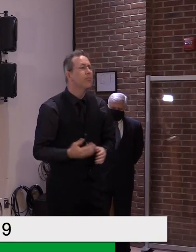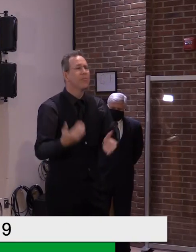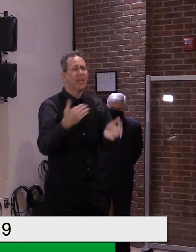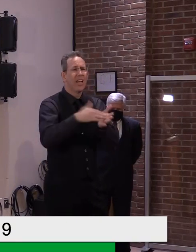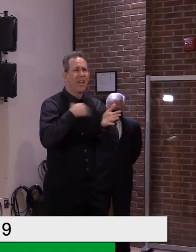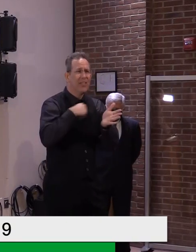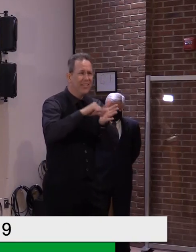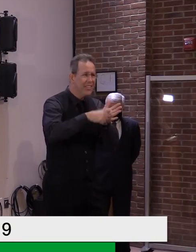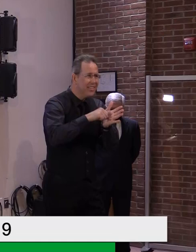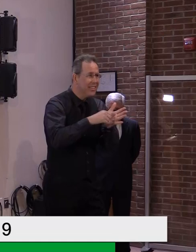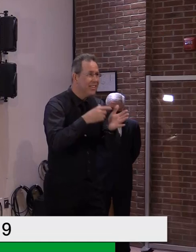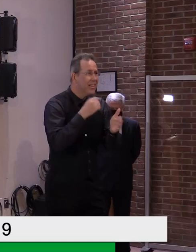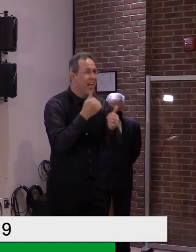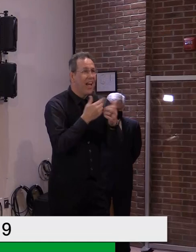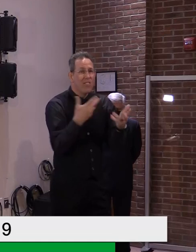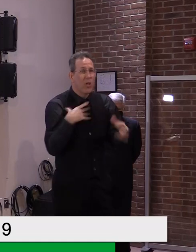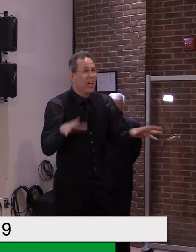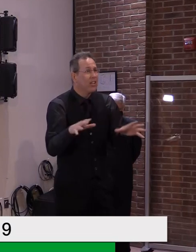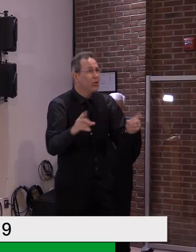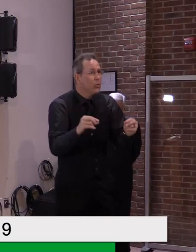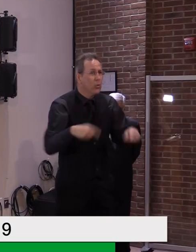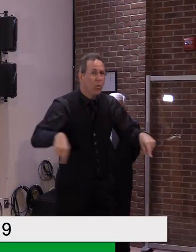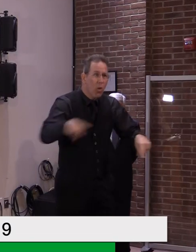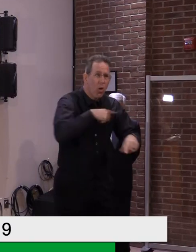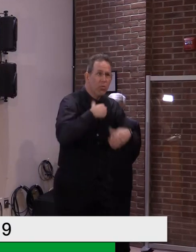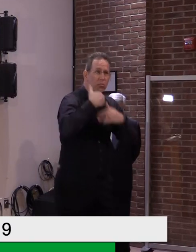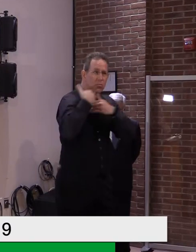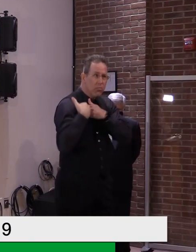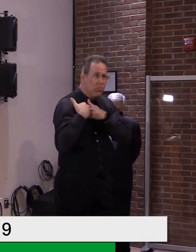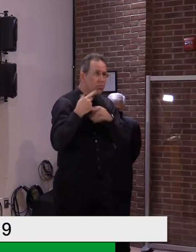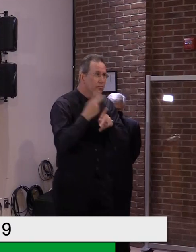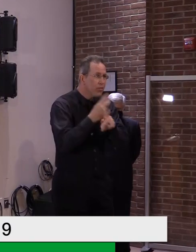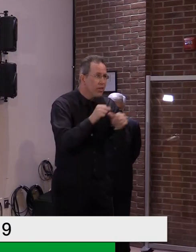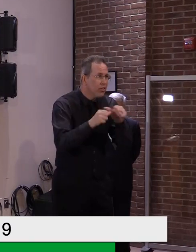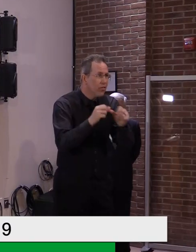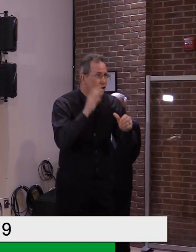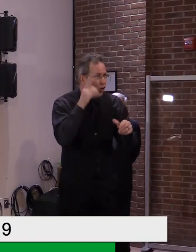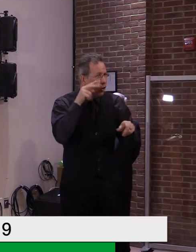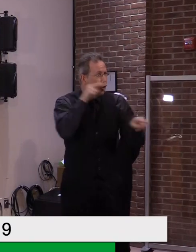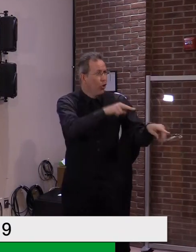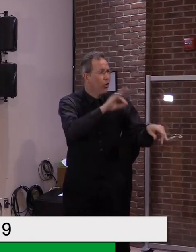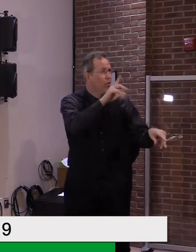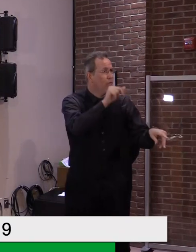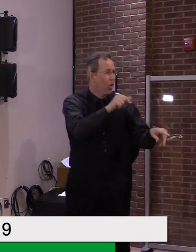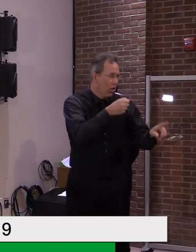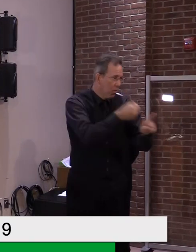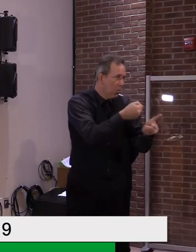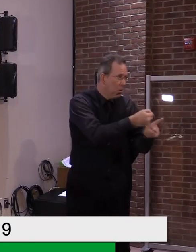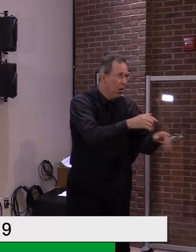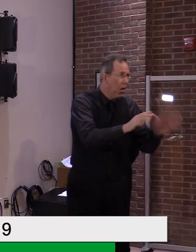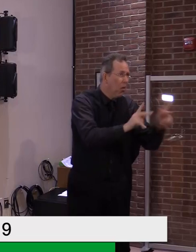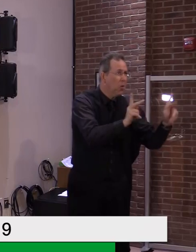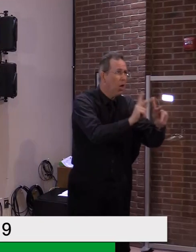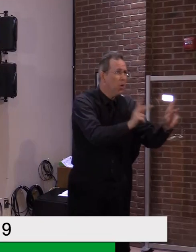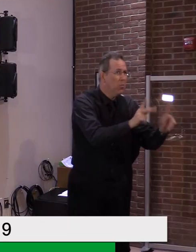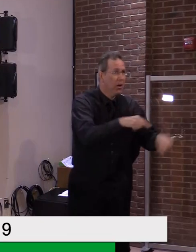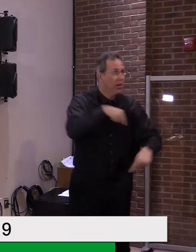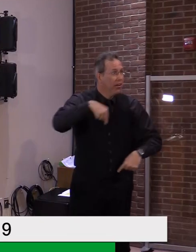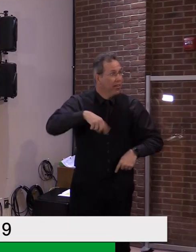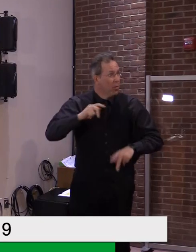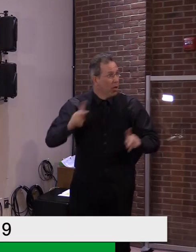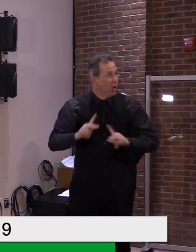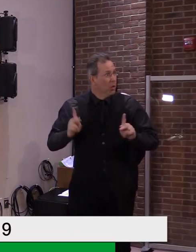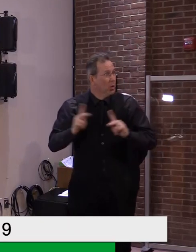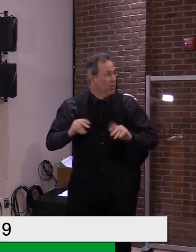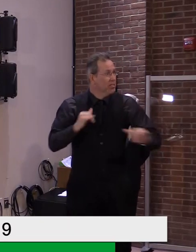But certainly we don't have evidence they were engaging in wild behavior, and certainly, as you know, bars were not open